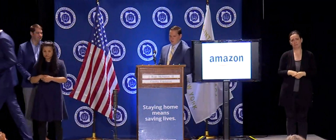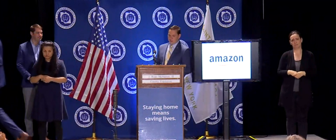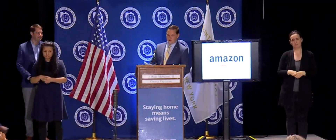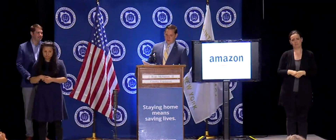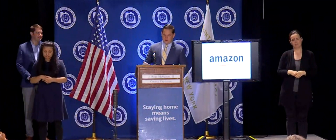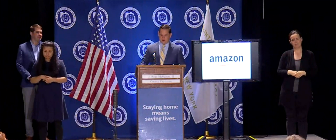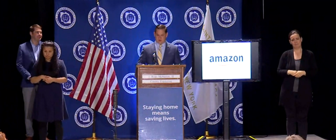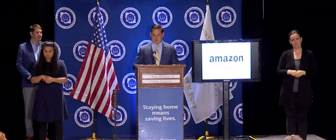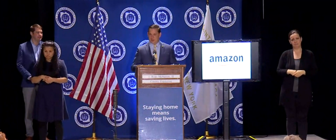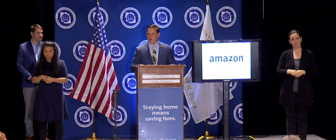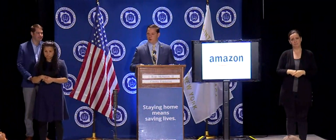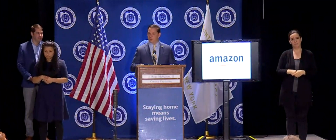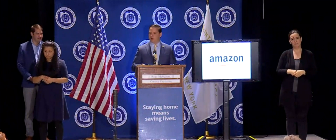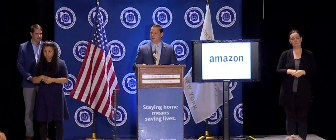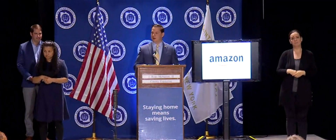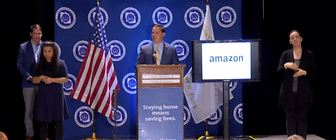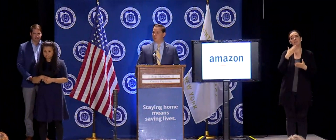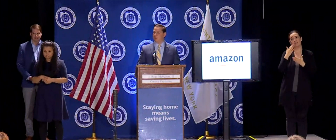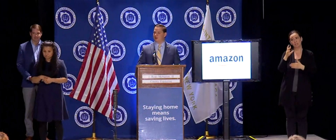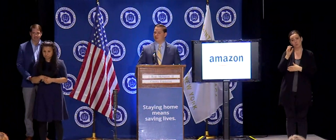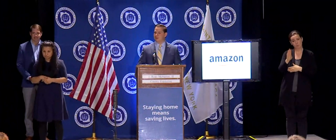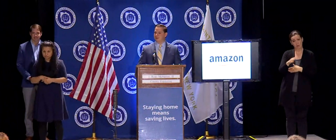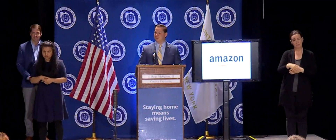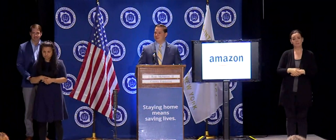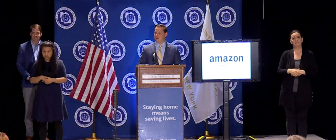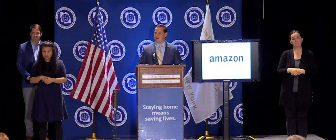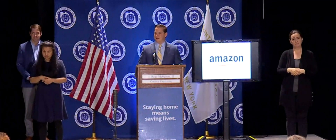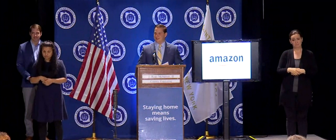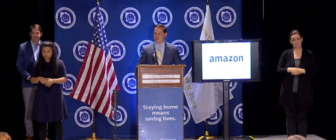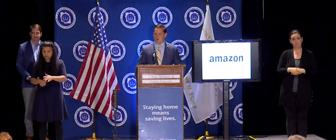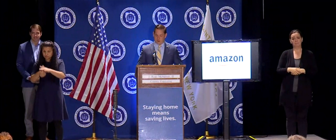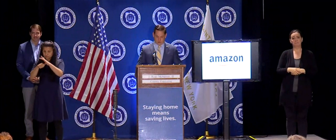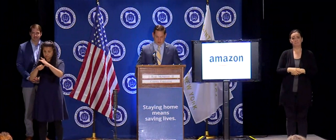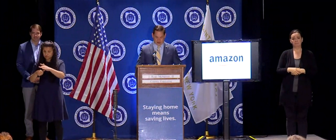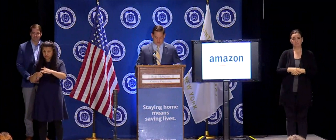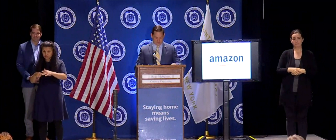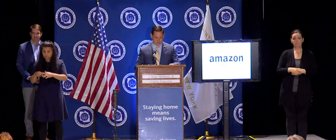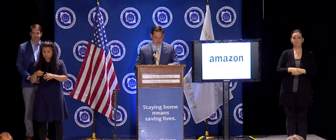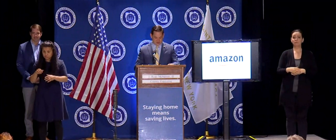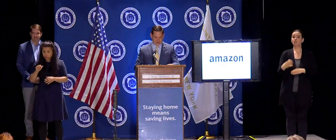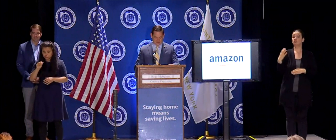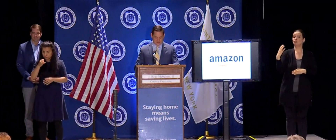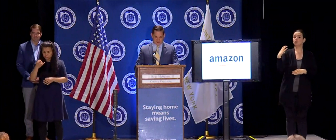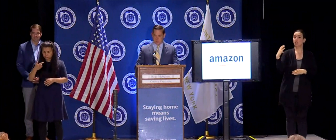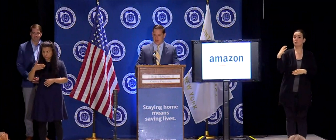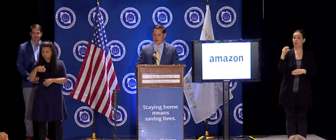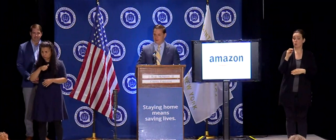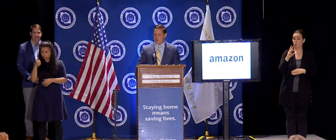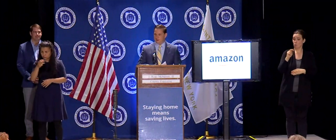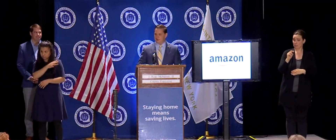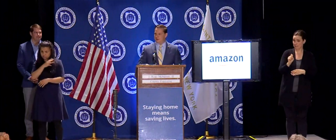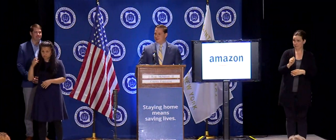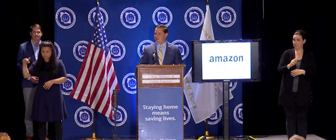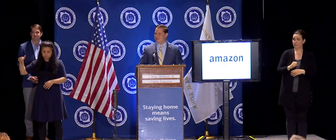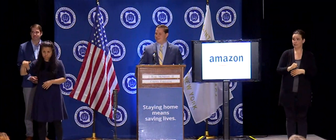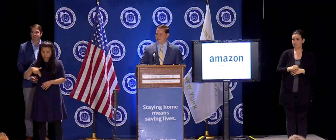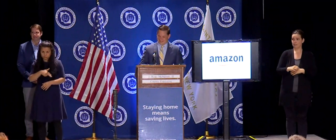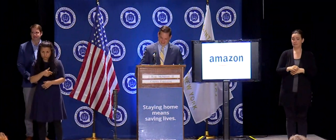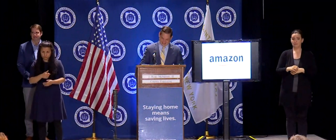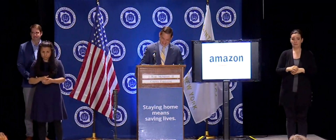Thanks, Rob. Chairman Hogan, you want to say a couple words? My old colleague from the City Council, he's back.